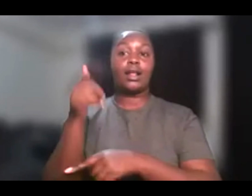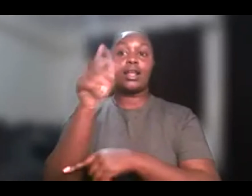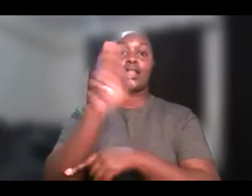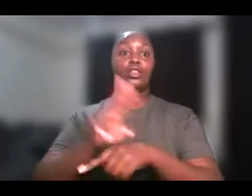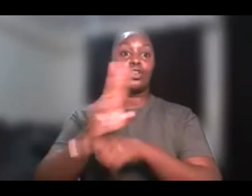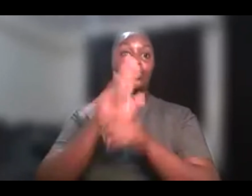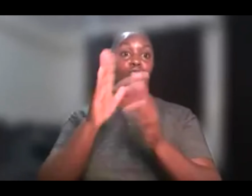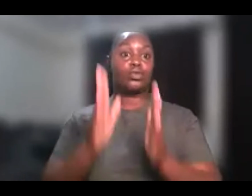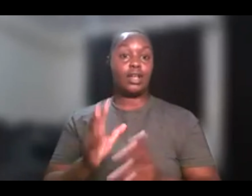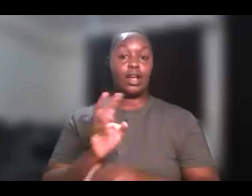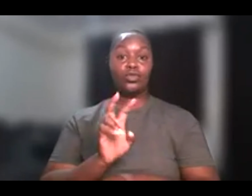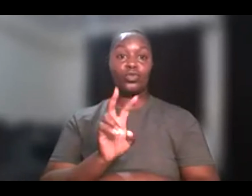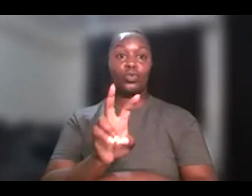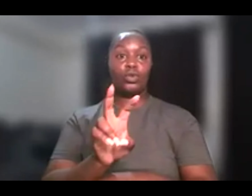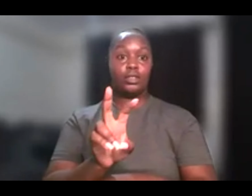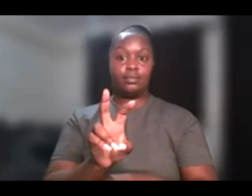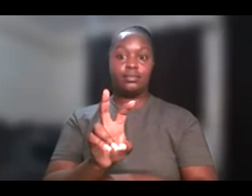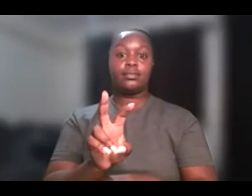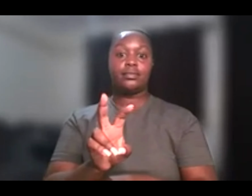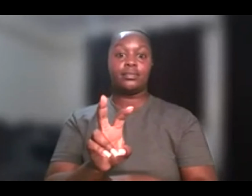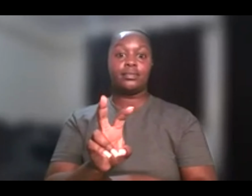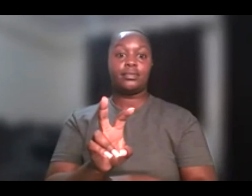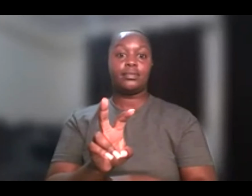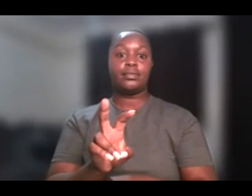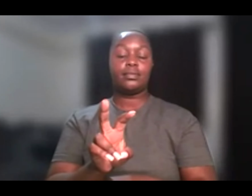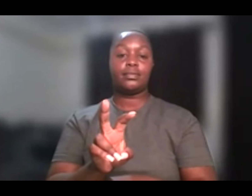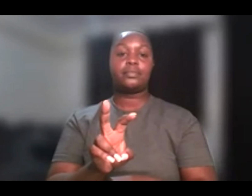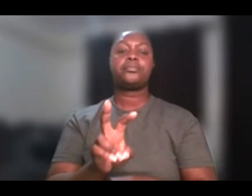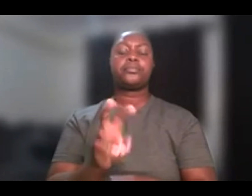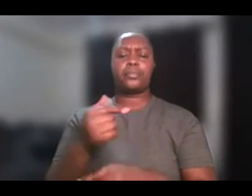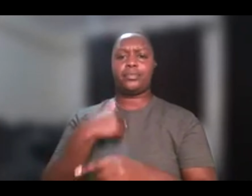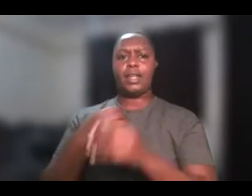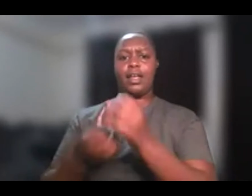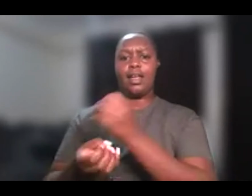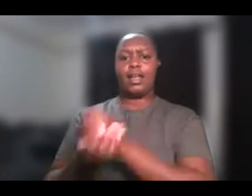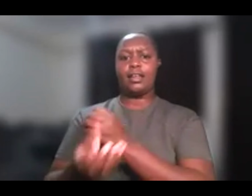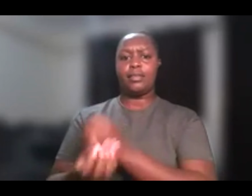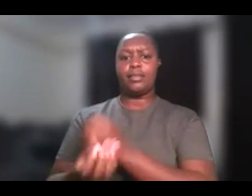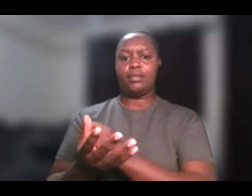Now let me explain the pipeline behind this.